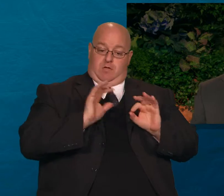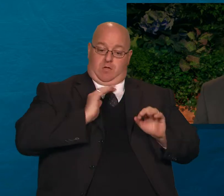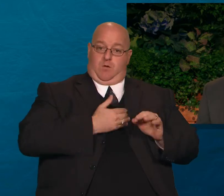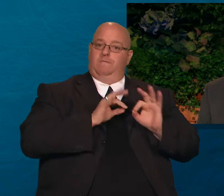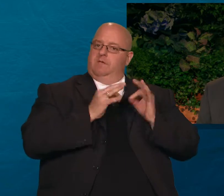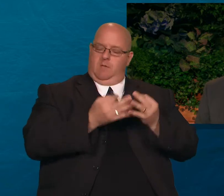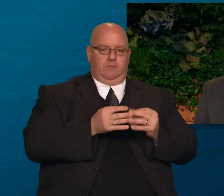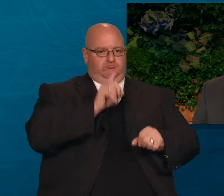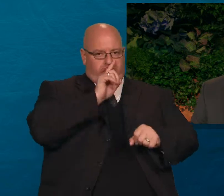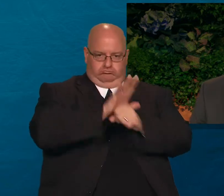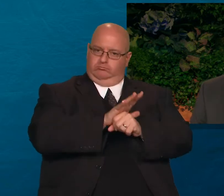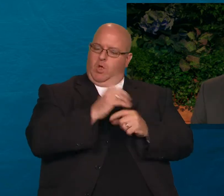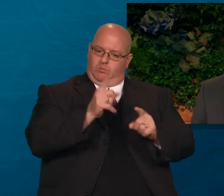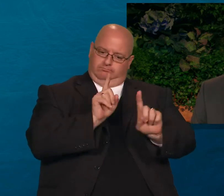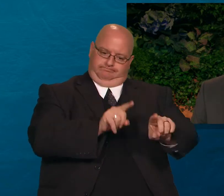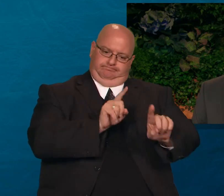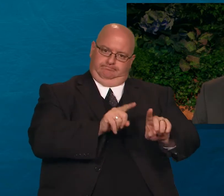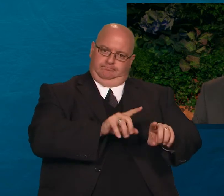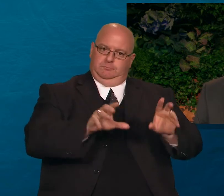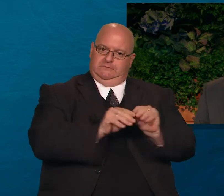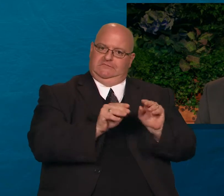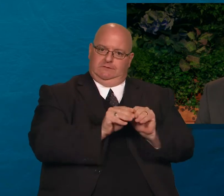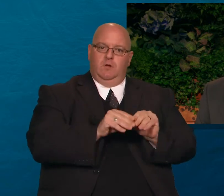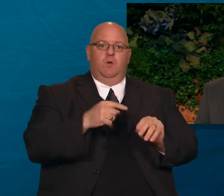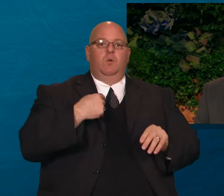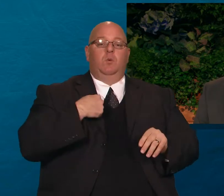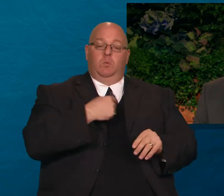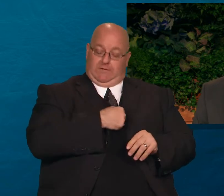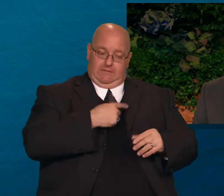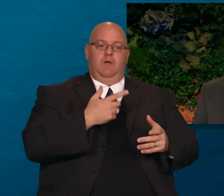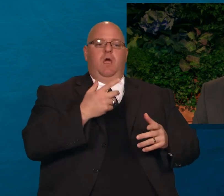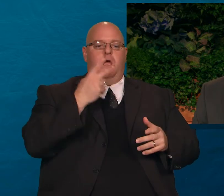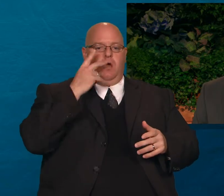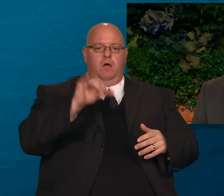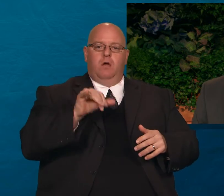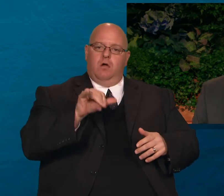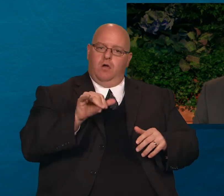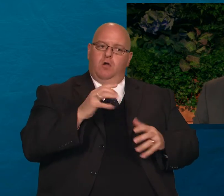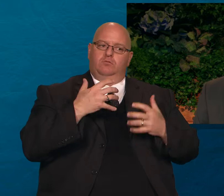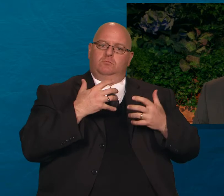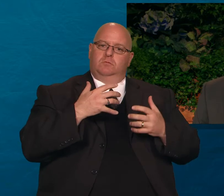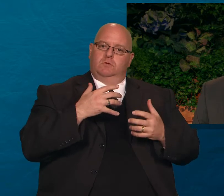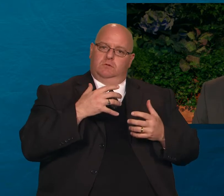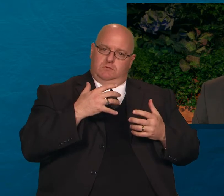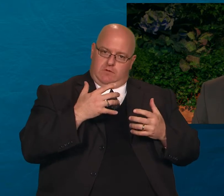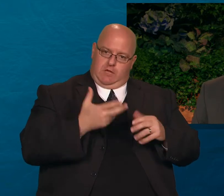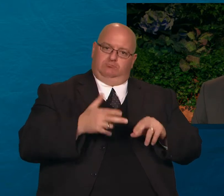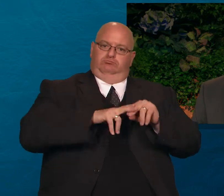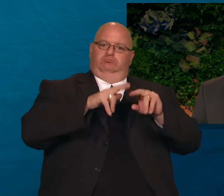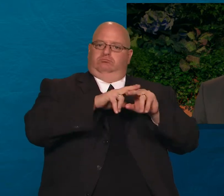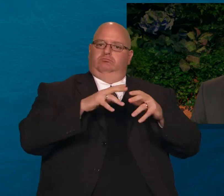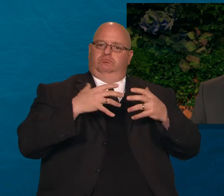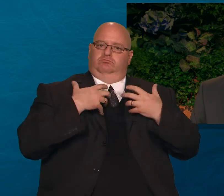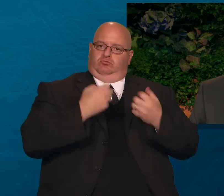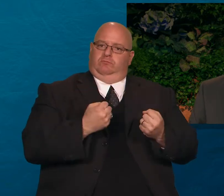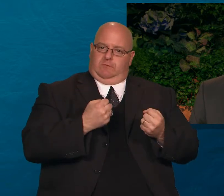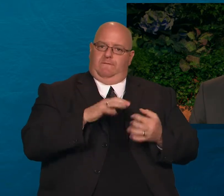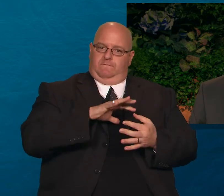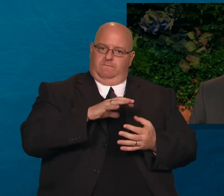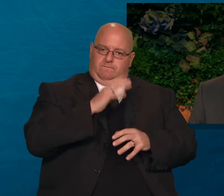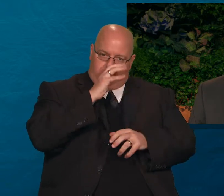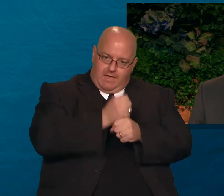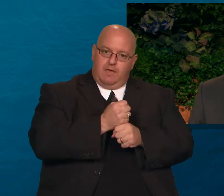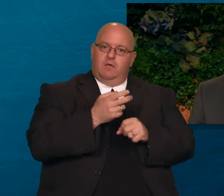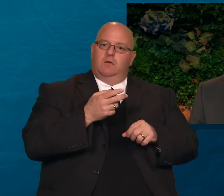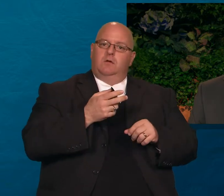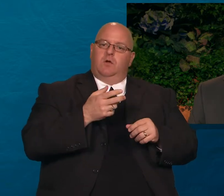to always attend all of our Sunday meetings. We have found that this strengthens our faith, deepens our understanding of the gospel, and we have